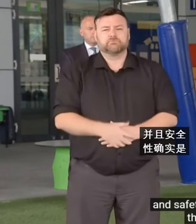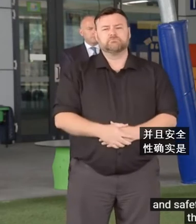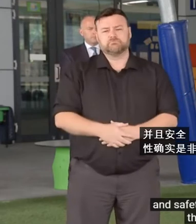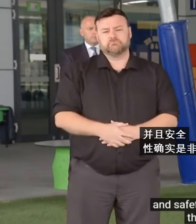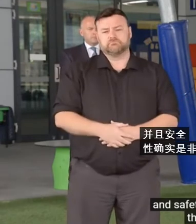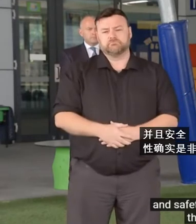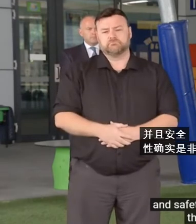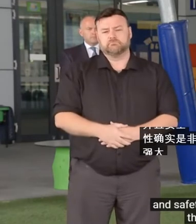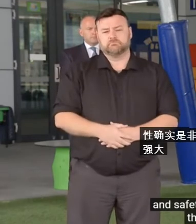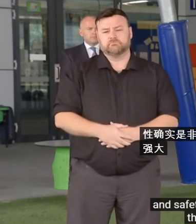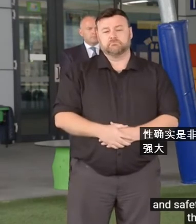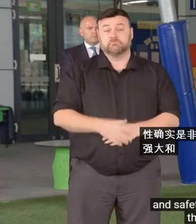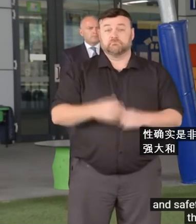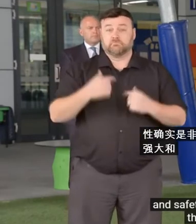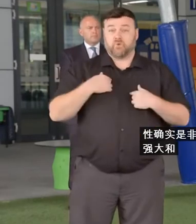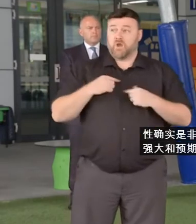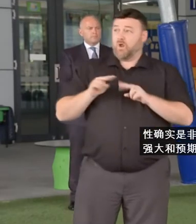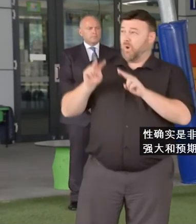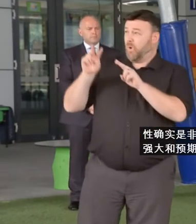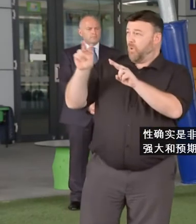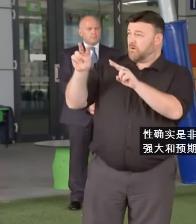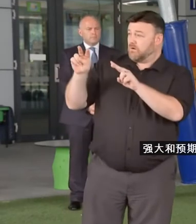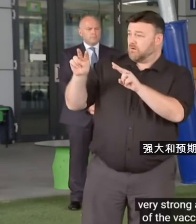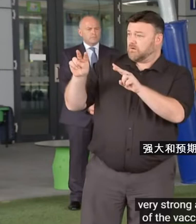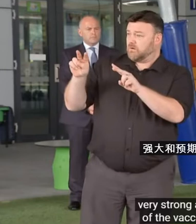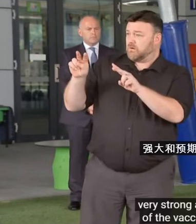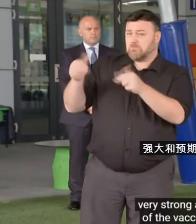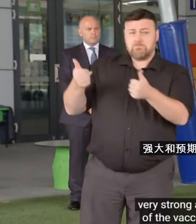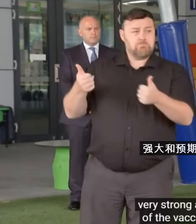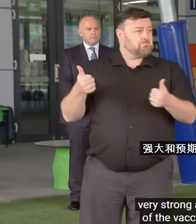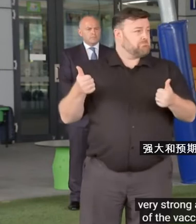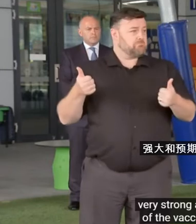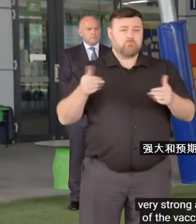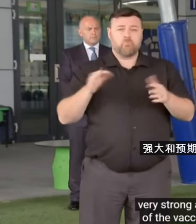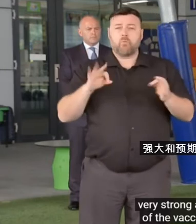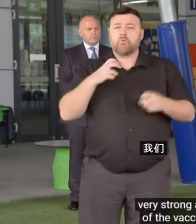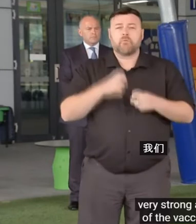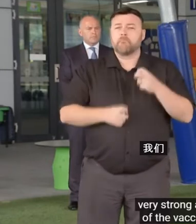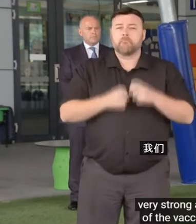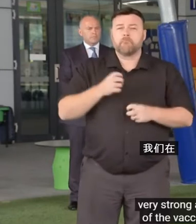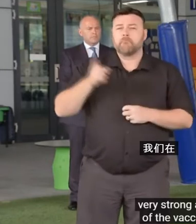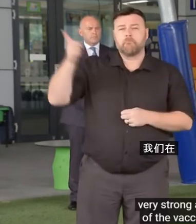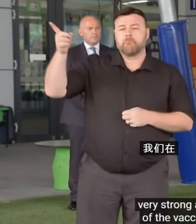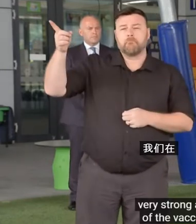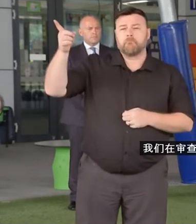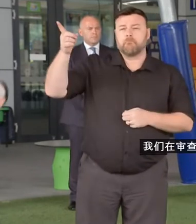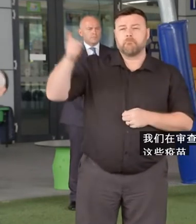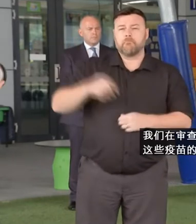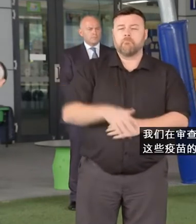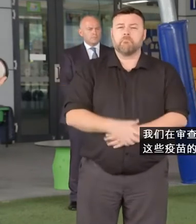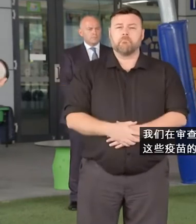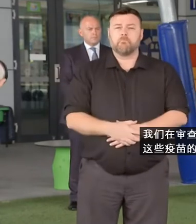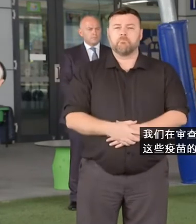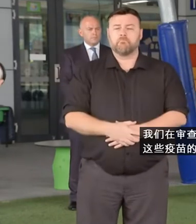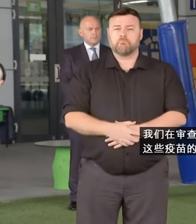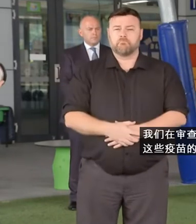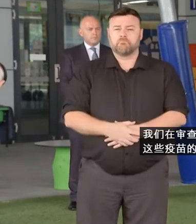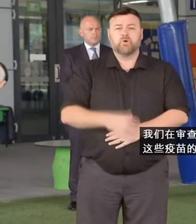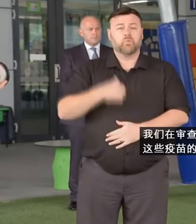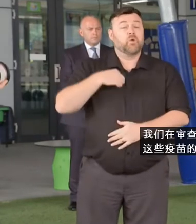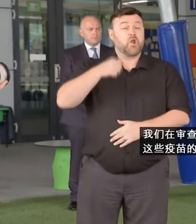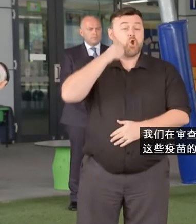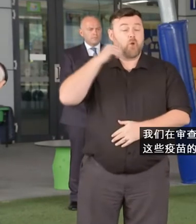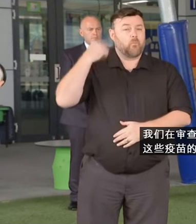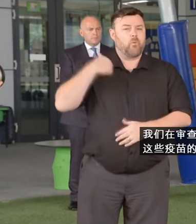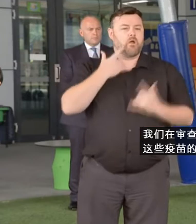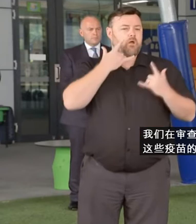coming through as a very strong and expected feature of the vaccine program that we knew when we were reviewing the clinical trial data on